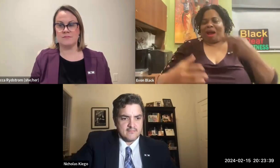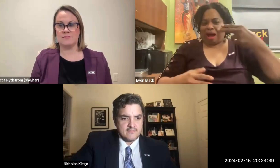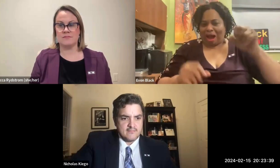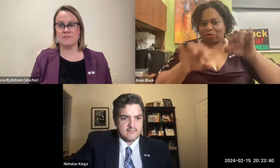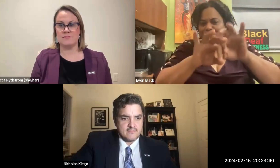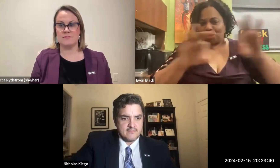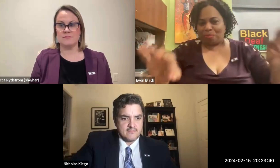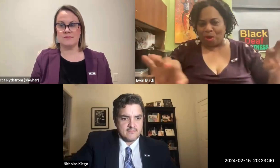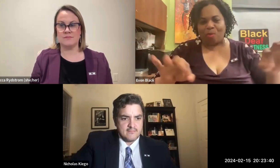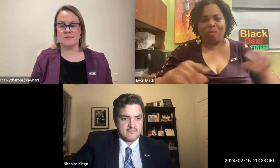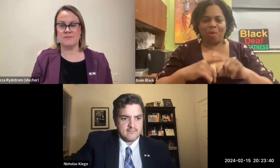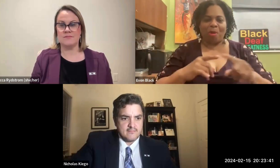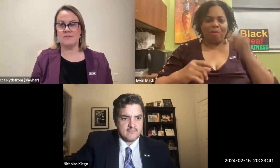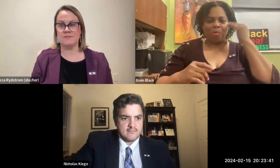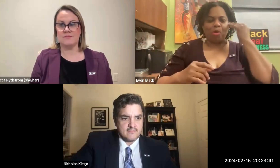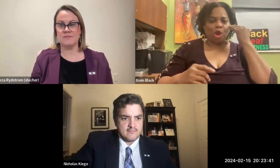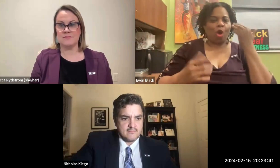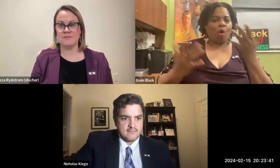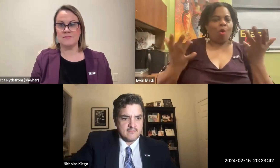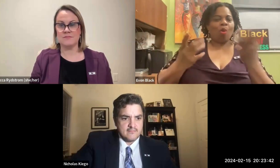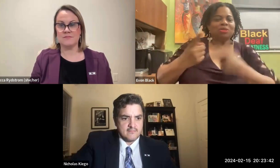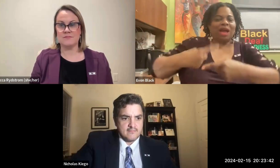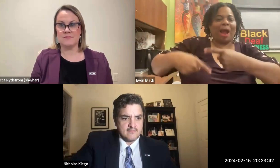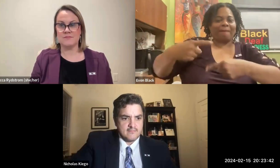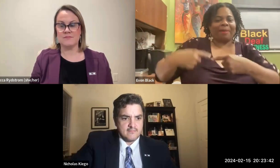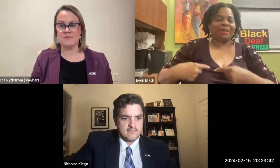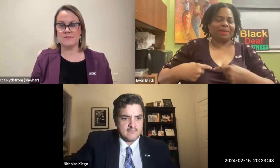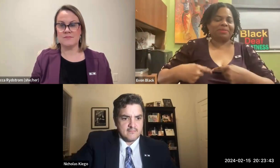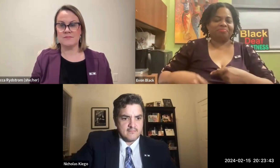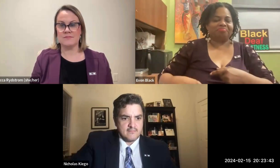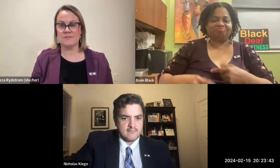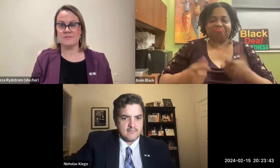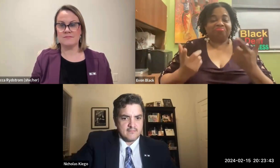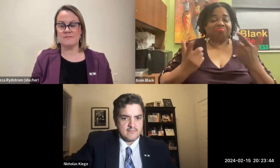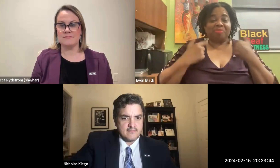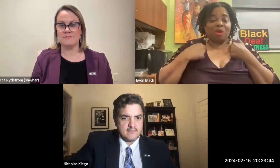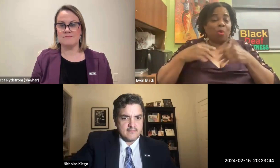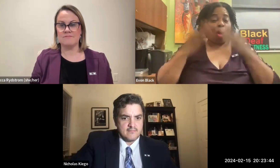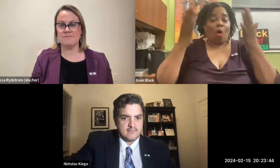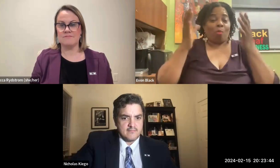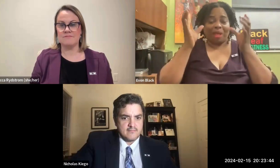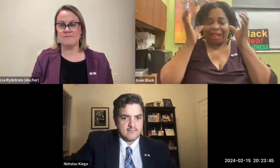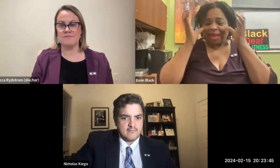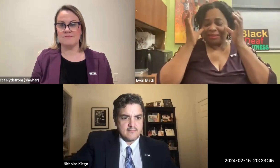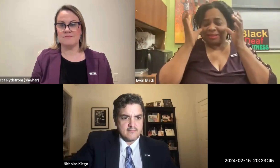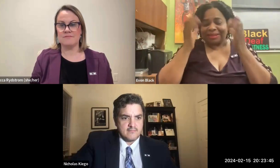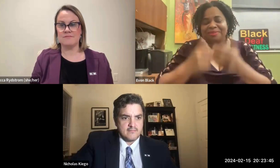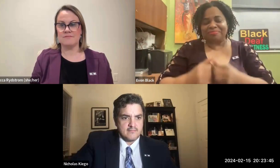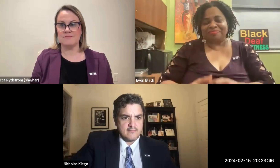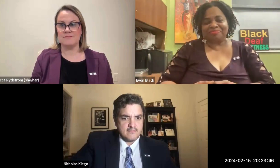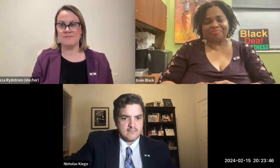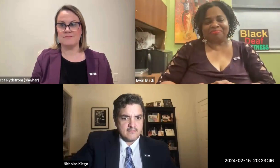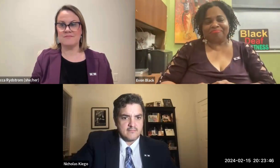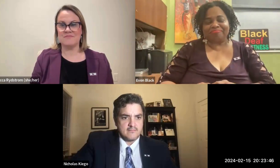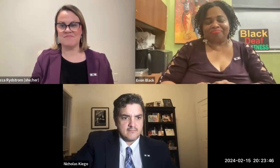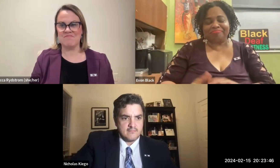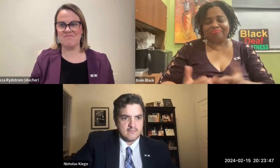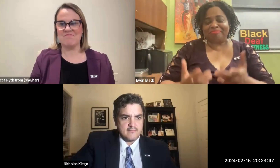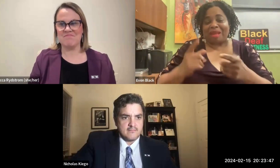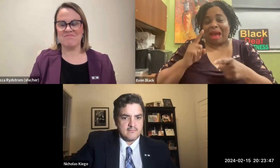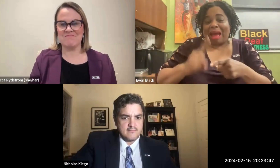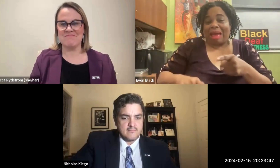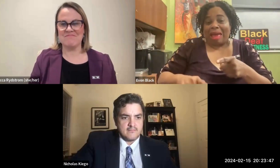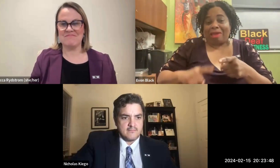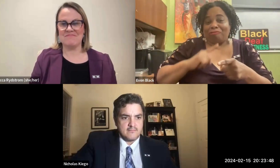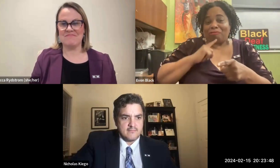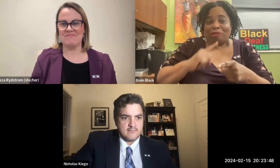would take the form of. We certainly know that last year we were able to distribute the high school diplomas. We are certainly open